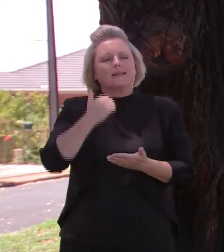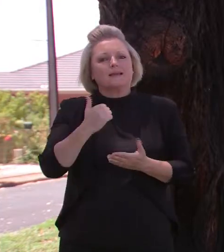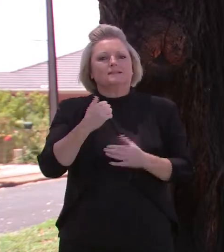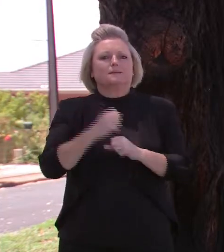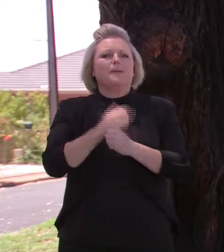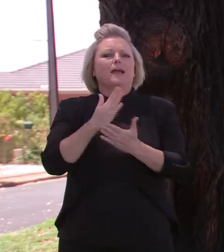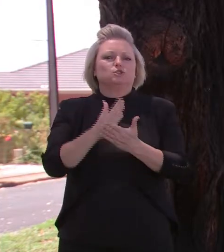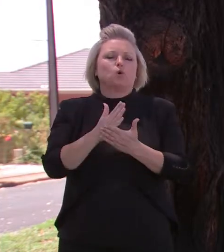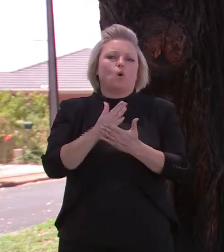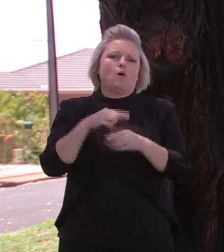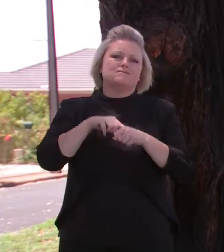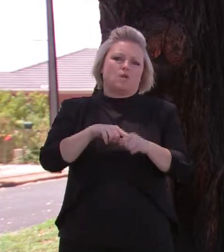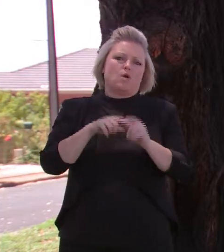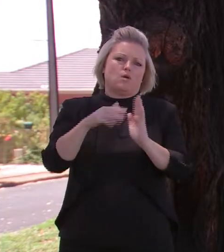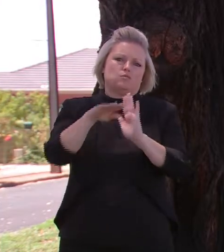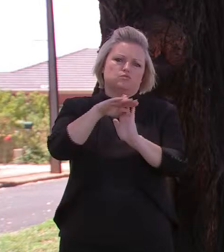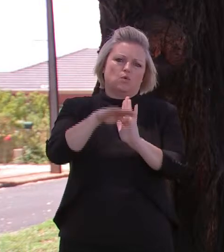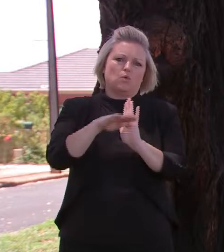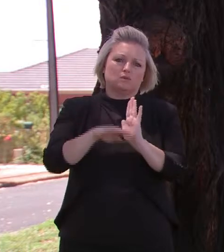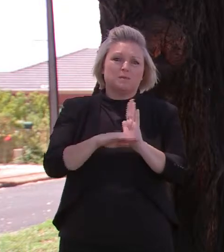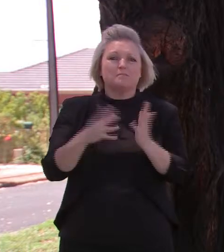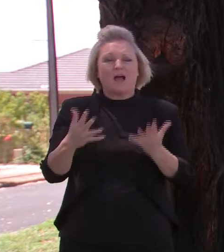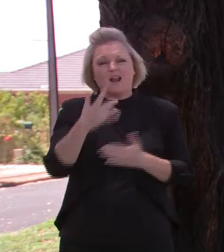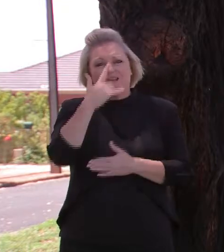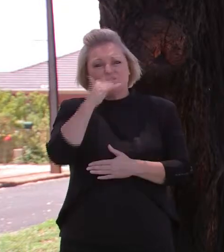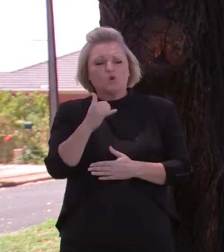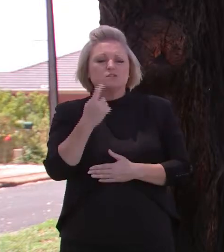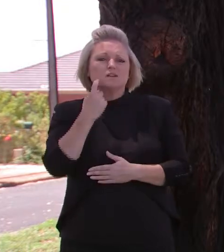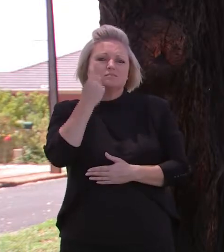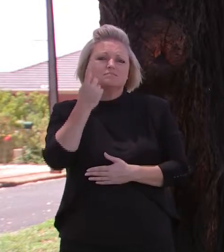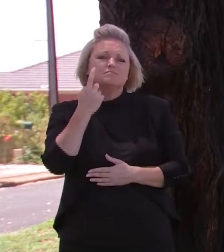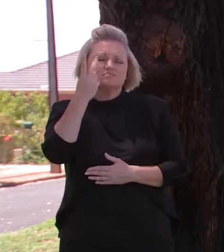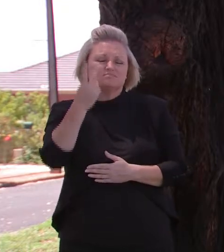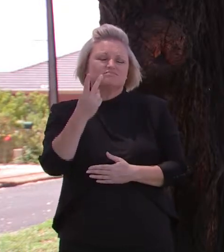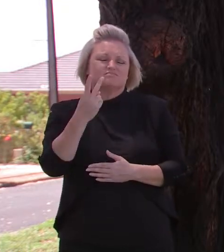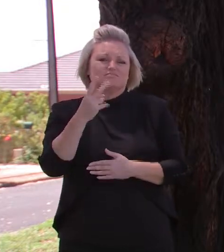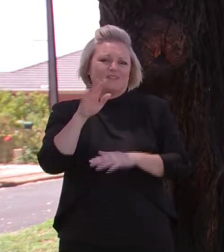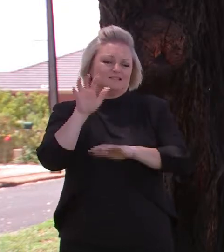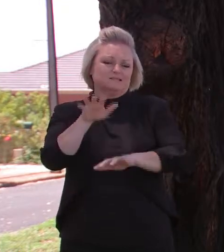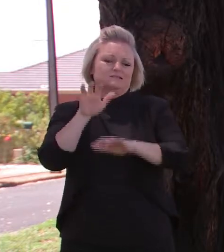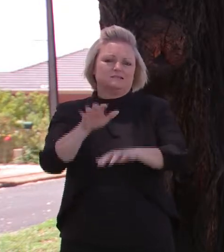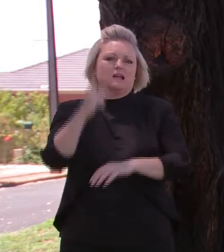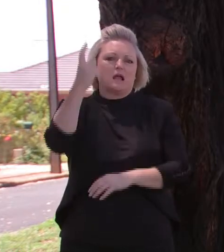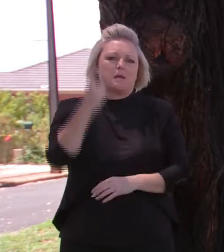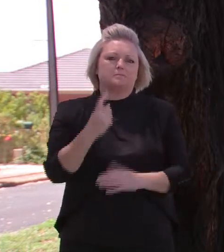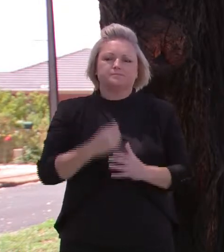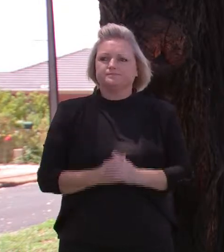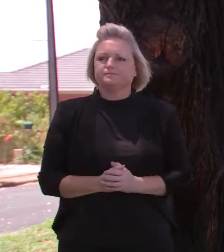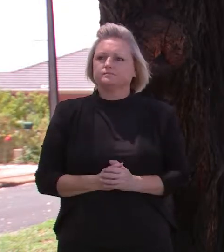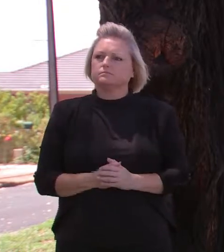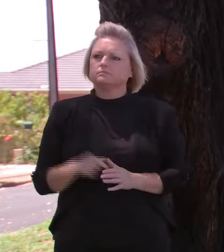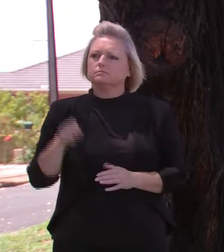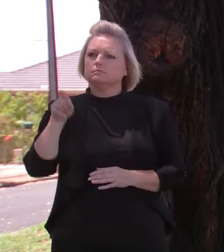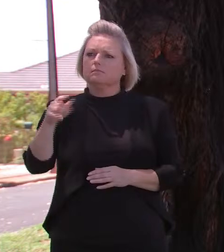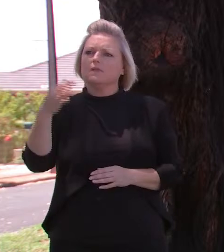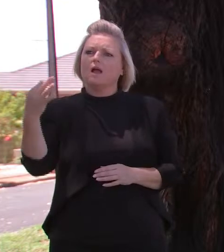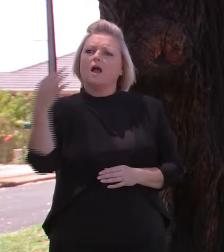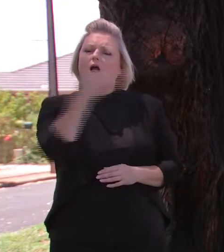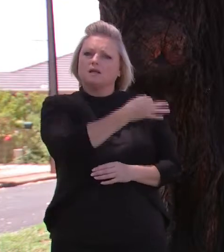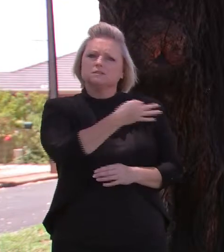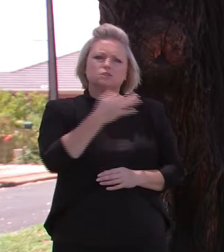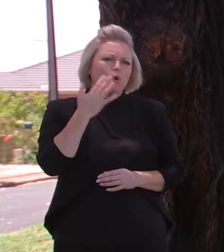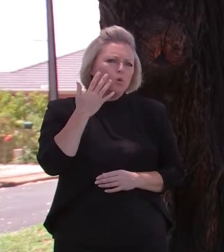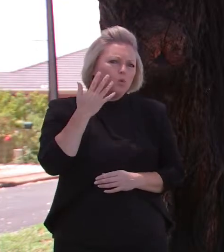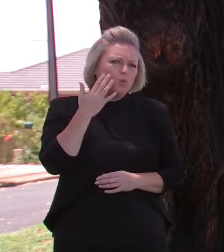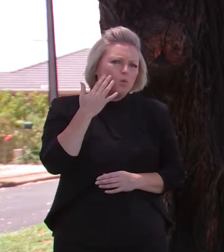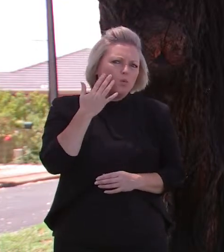on this. I think we've still got a couple of worrying days ahead of us. What do you make of the New South Wales route might be available that you're talking about for heavy transport? No, that's already in